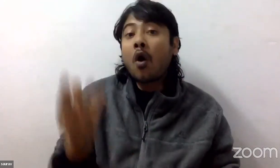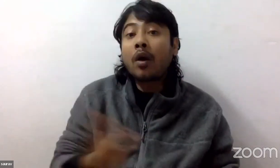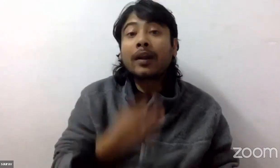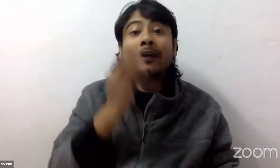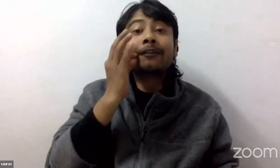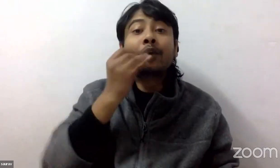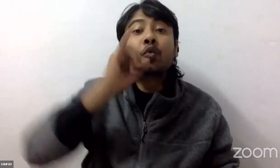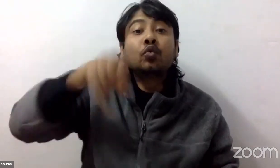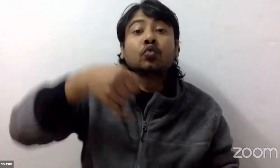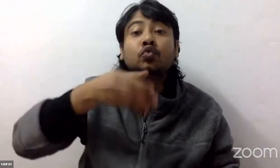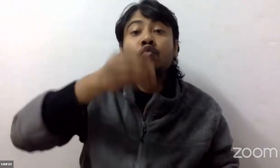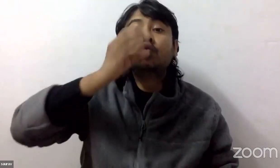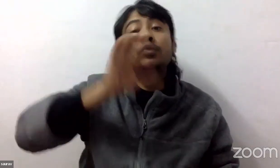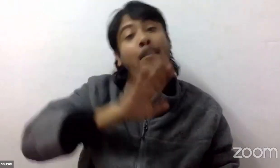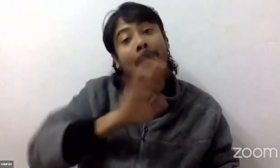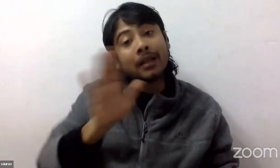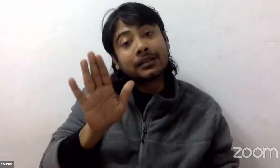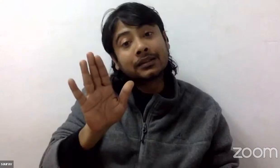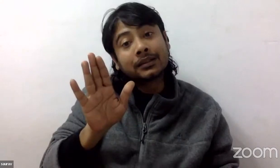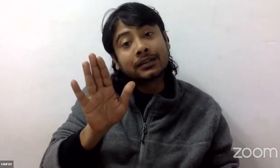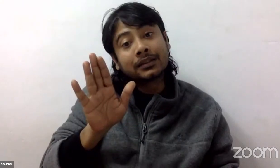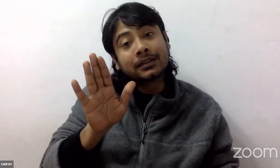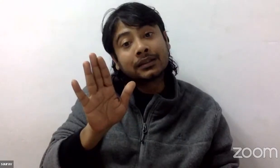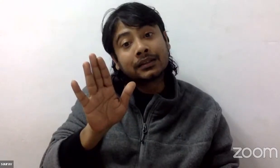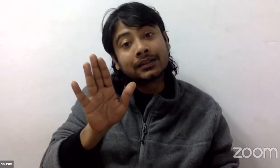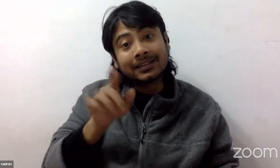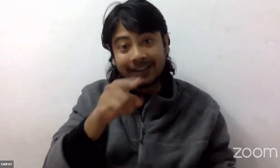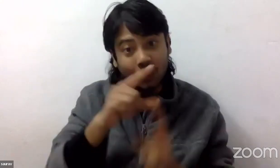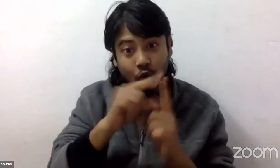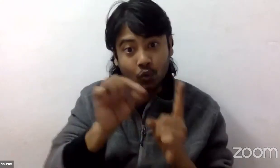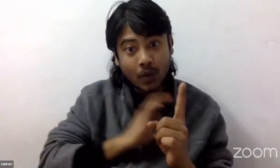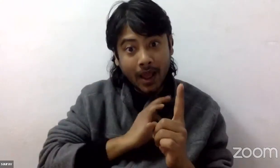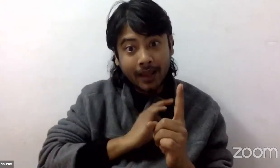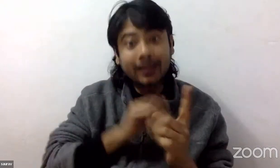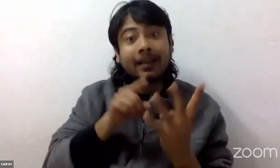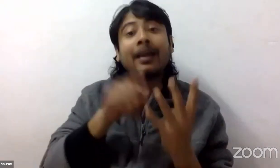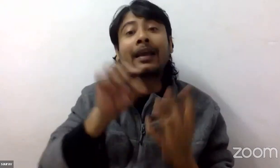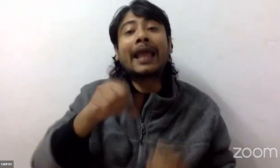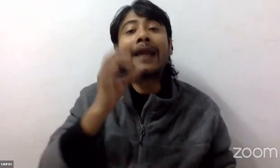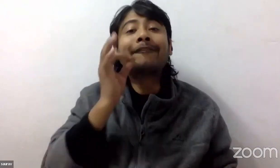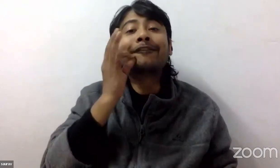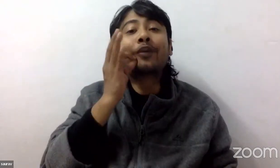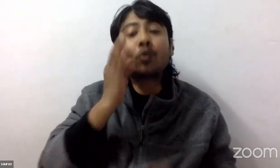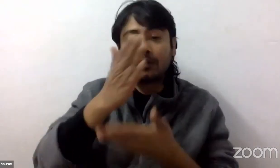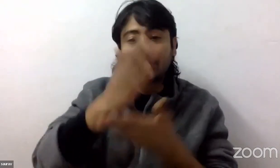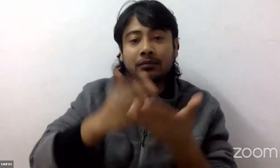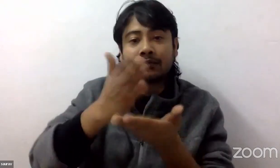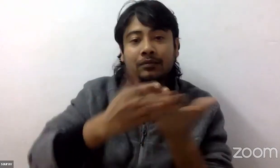And if you are observing a fruits fast, then you break it with something like a sabudana or